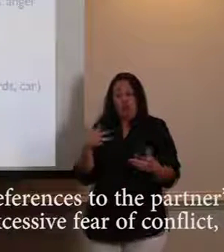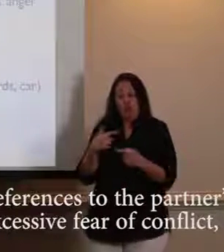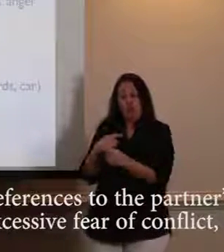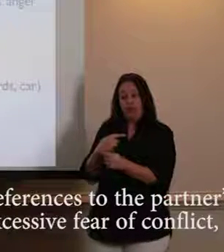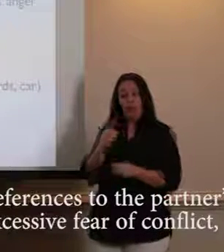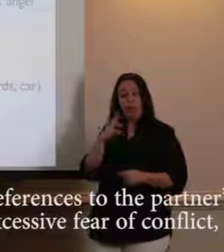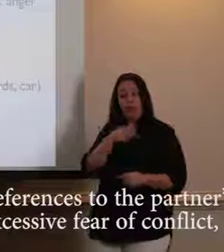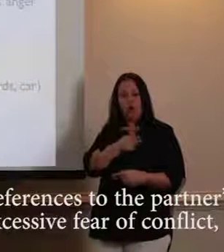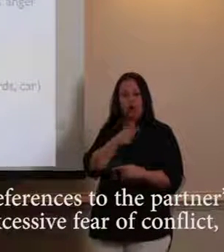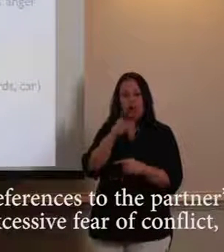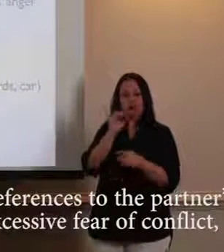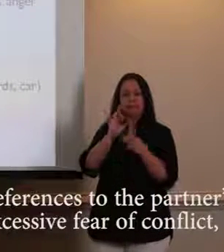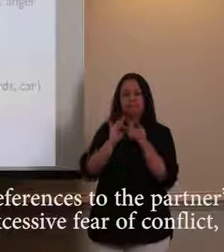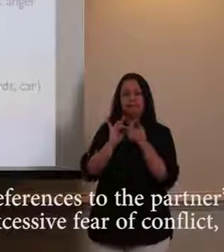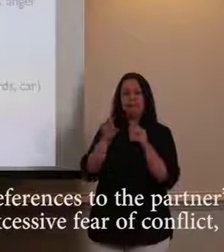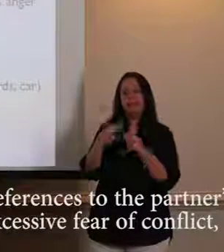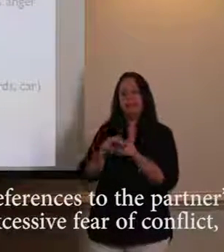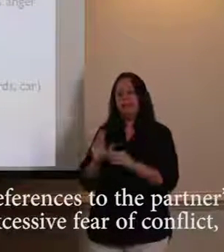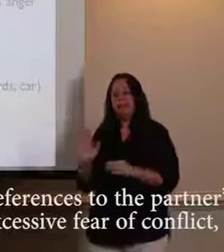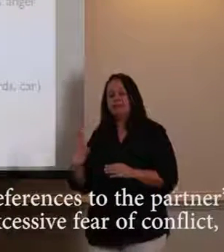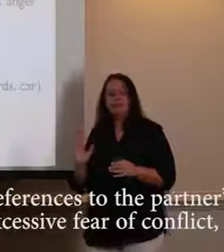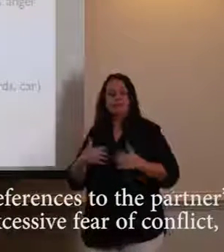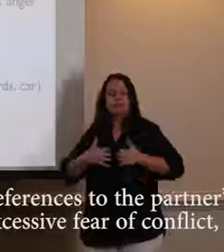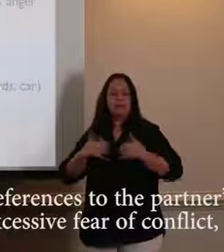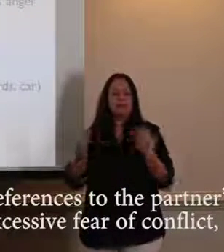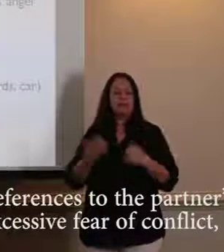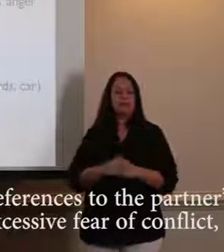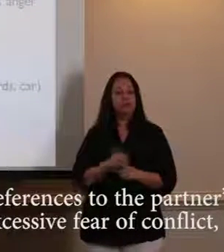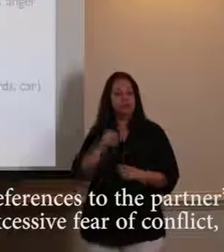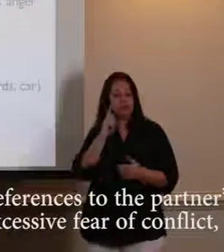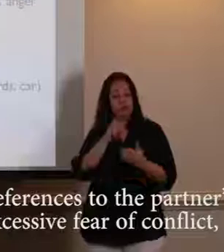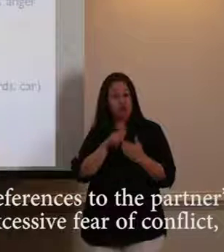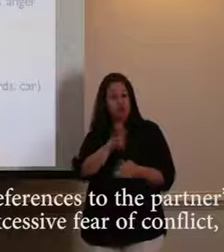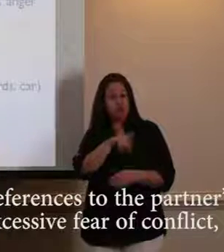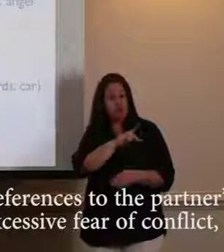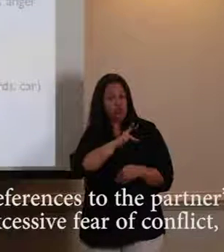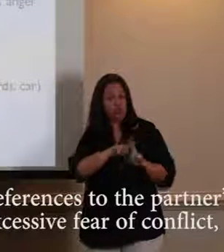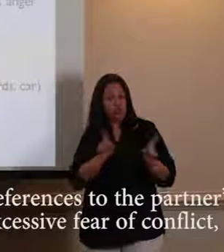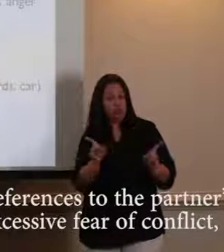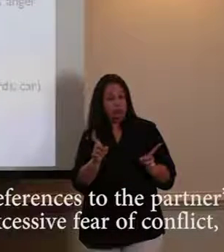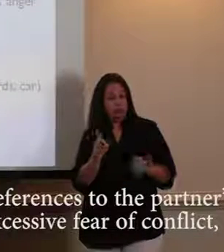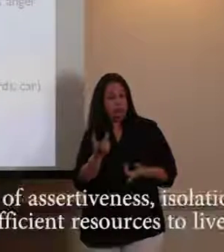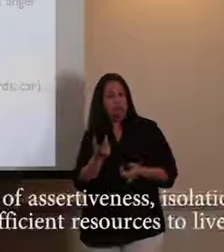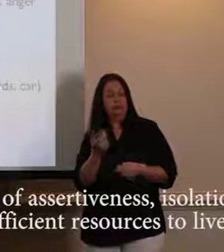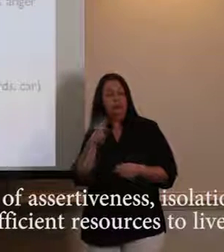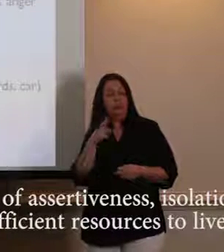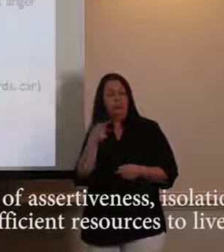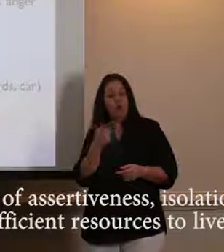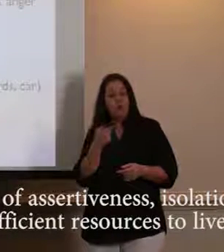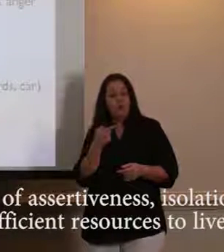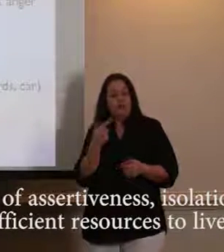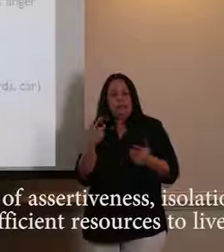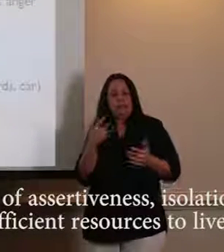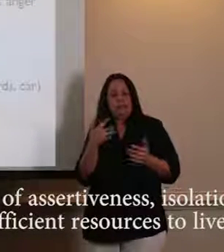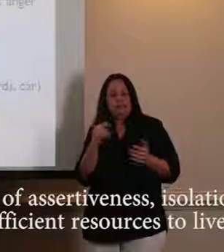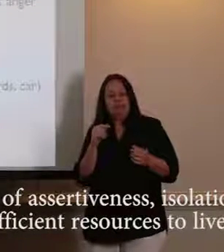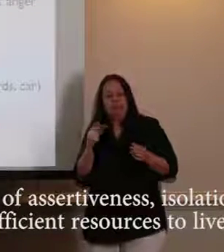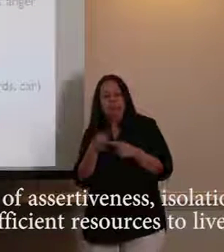anger. Personality changes. Excessive fear of conflict. Submissive behavior and lack